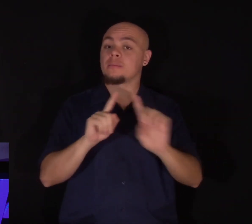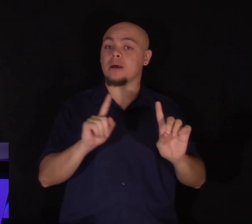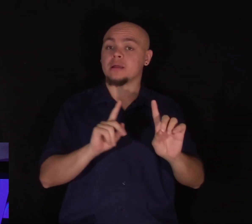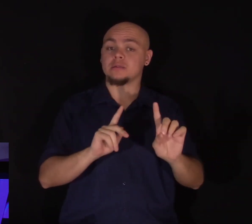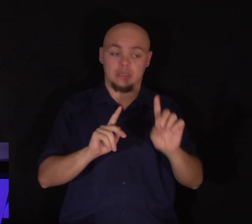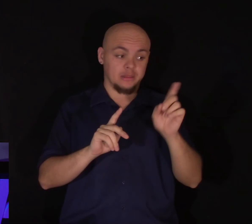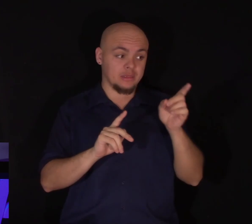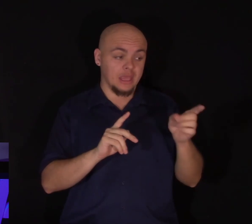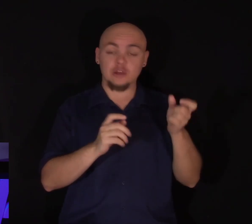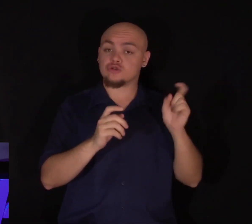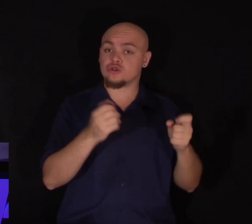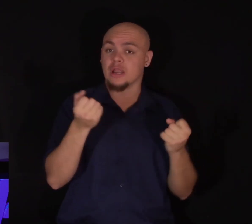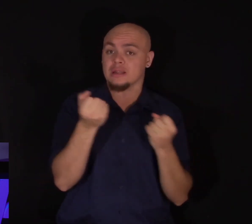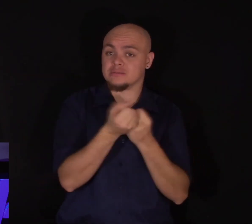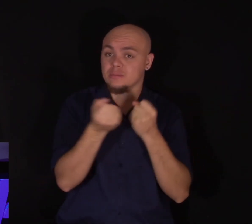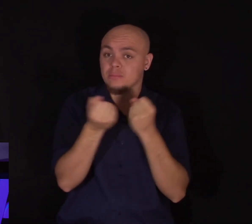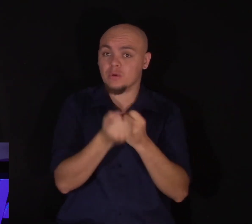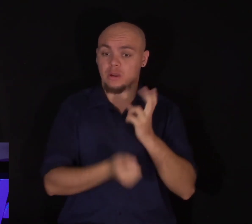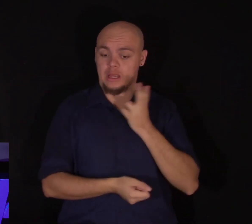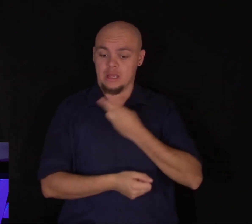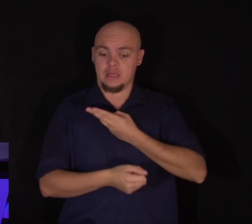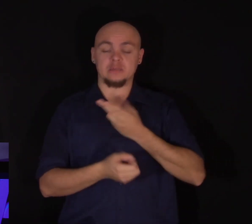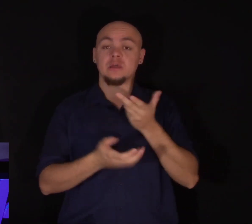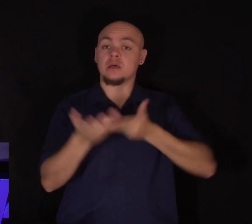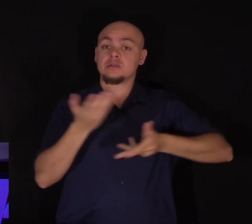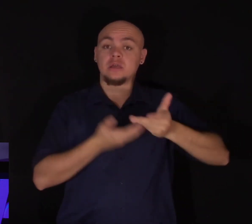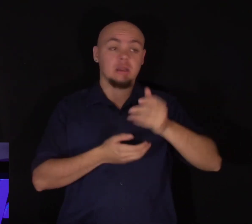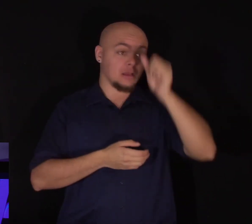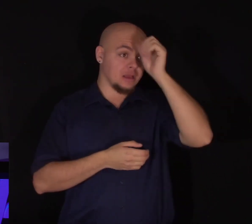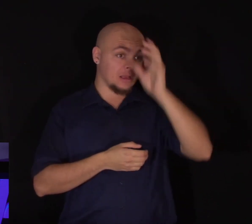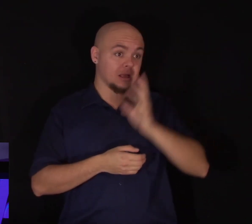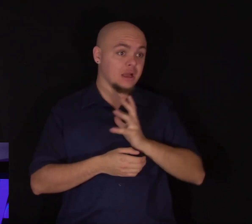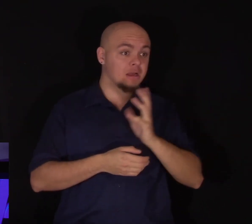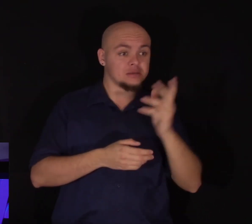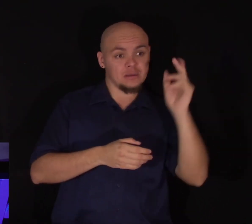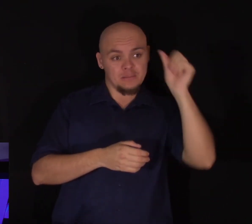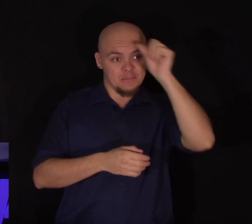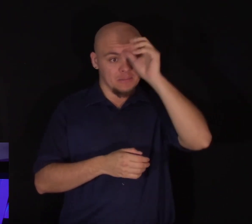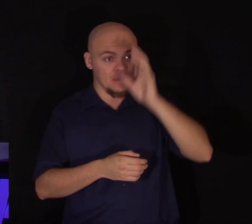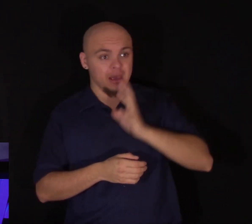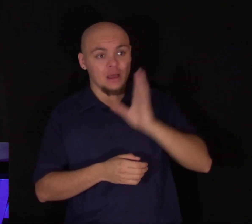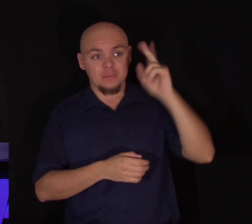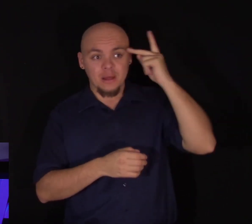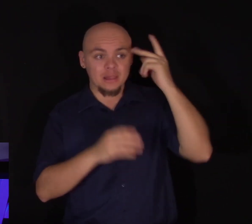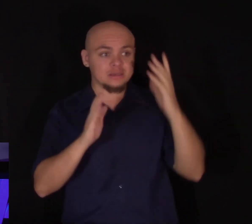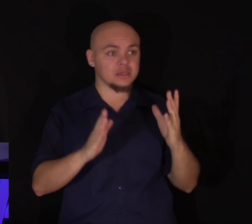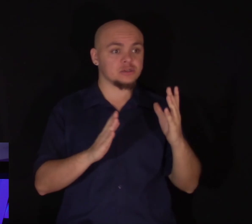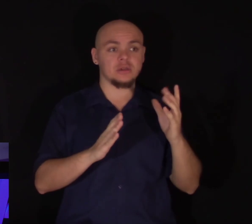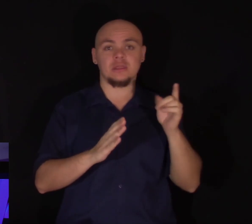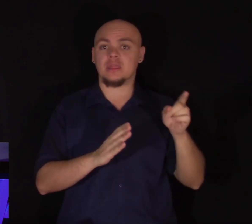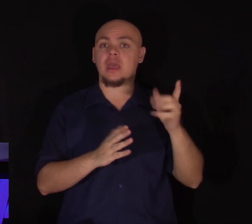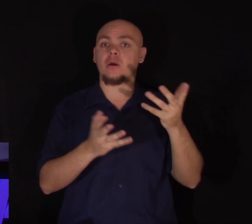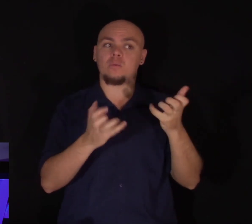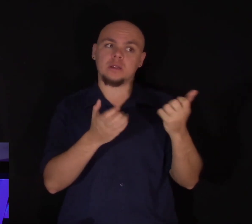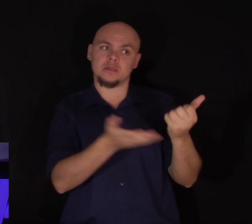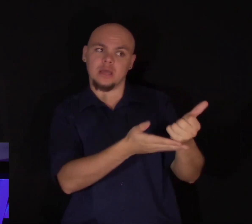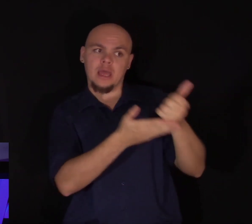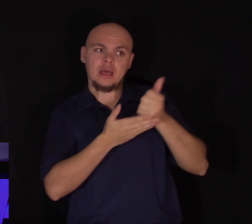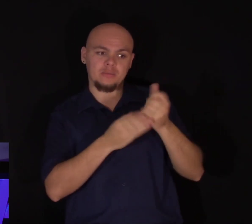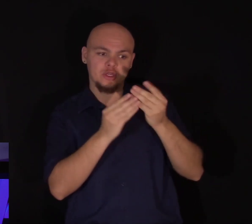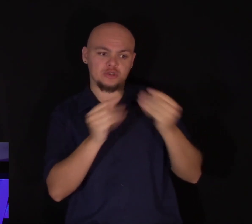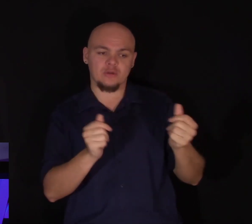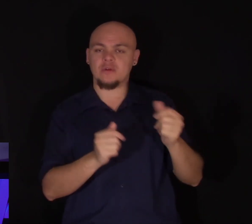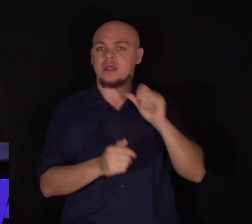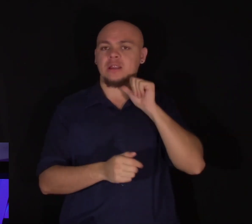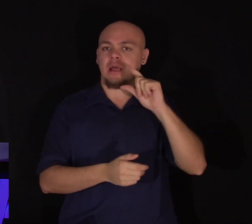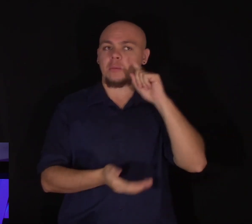Because maybe if they were, we'd be living in a society where when I talk to guys or male politicians about sexual violence, they want to solve it with me more than they want to